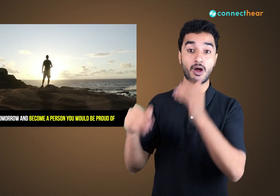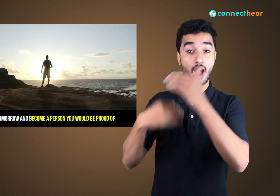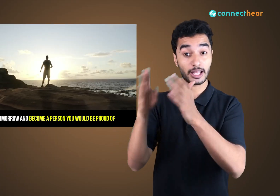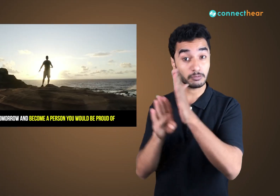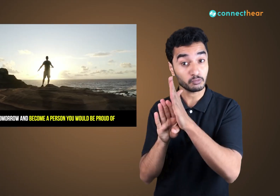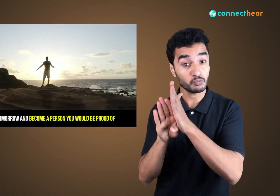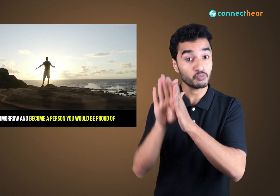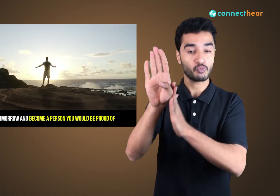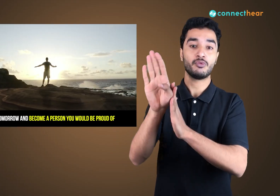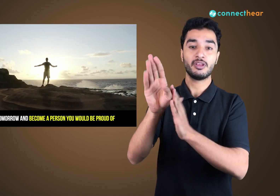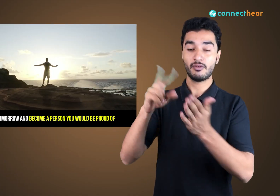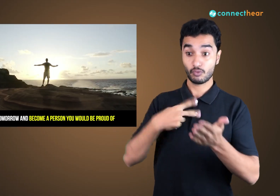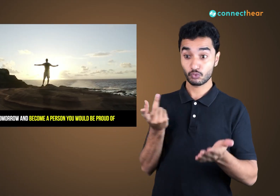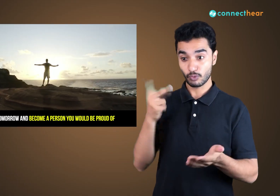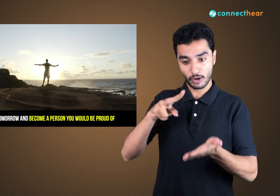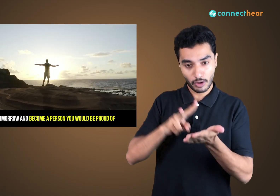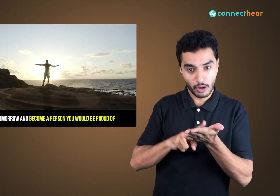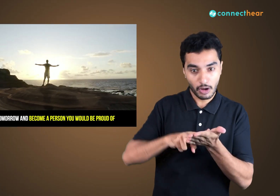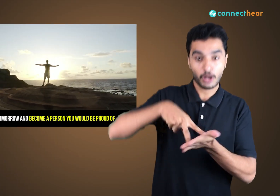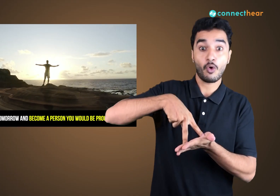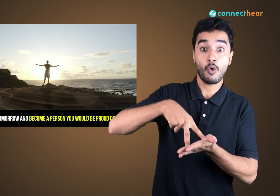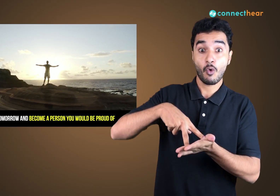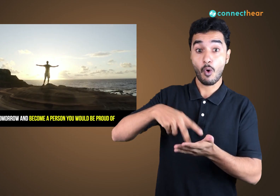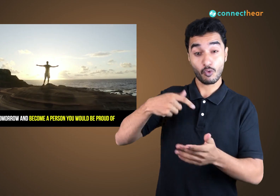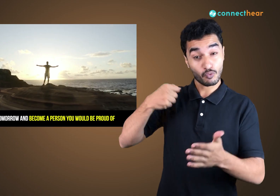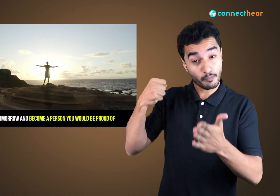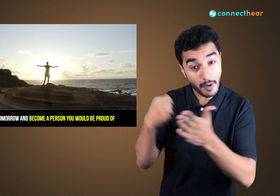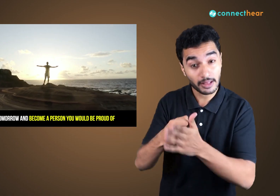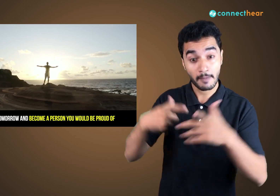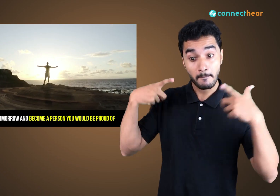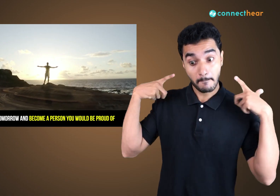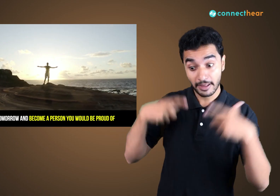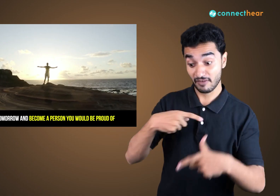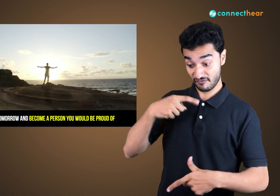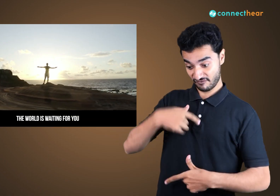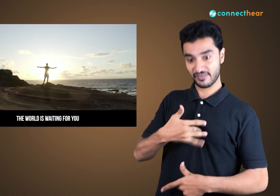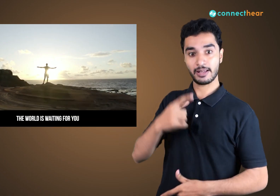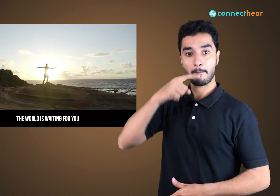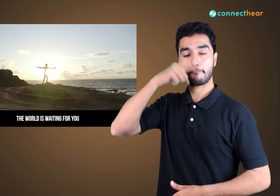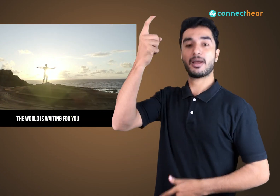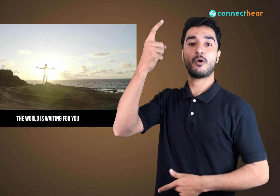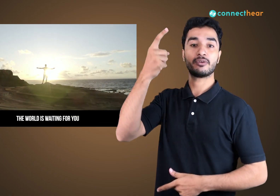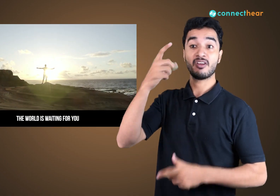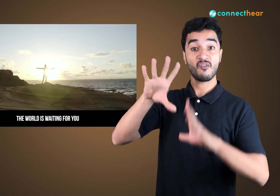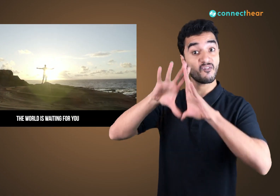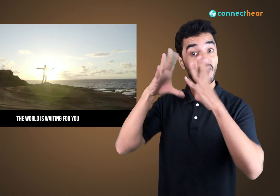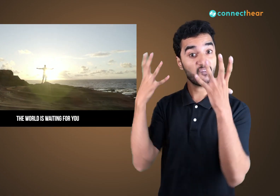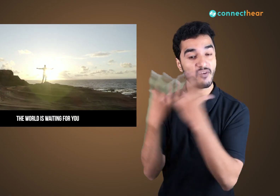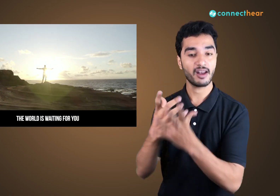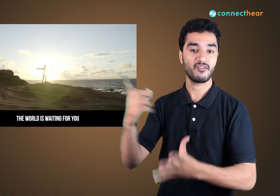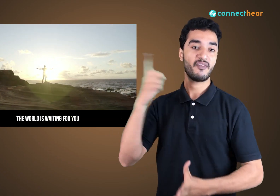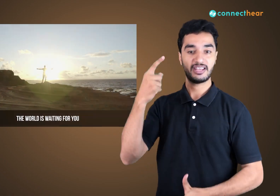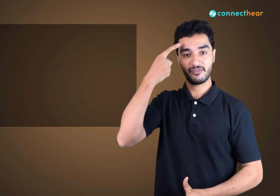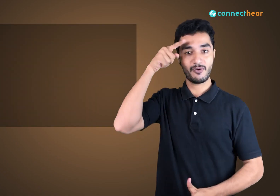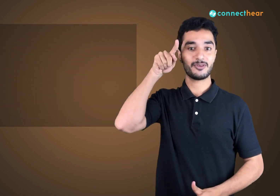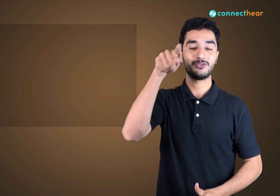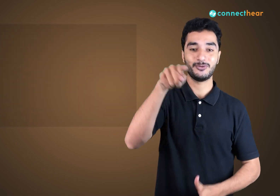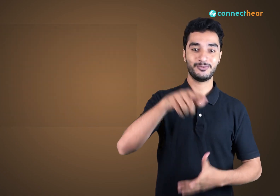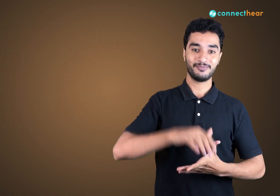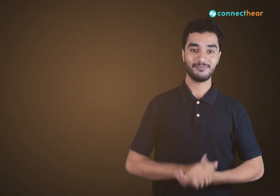So rise up tomorrow and become a person you would be proud of. The world is waiting for you.